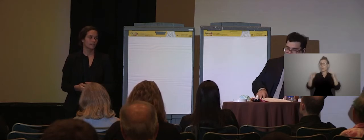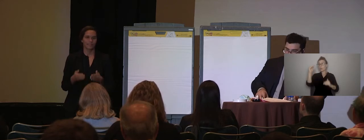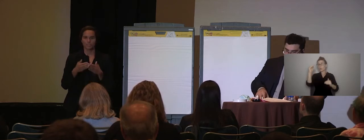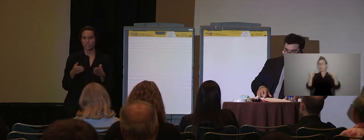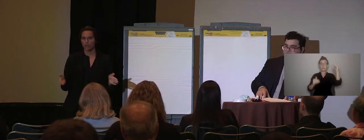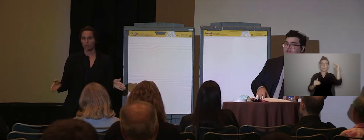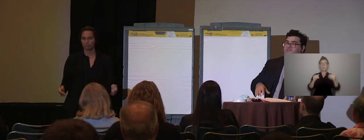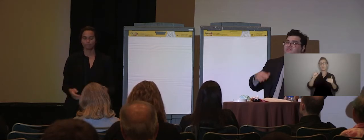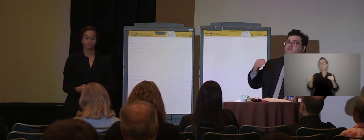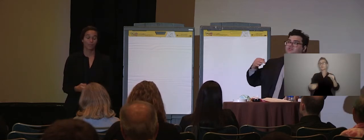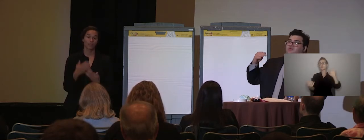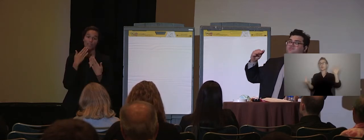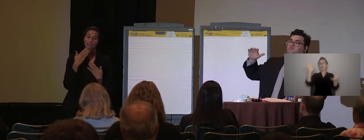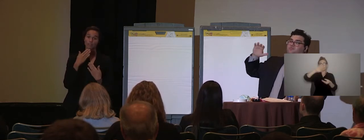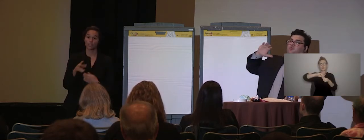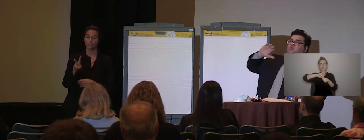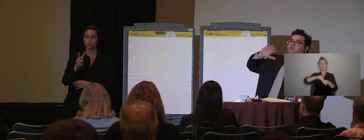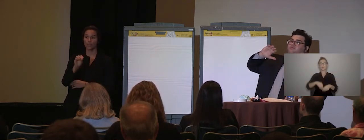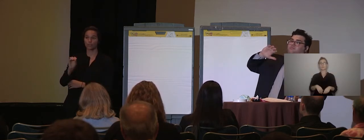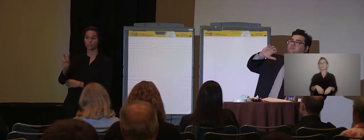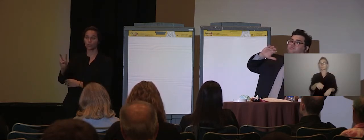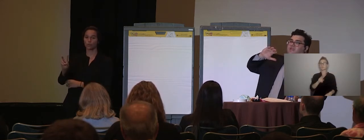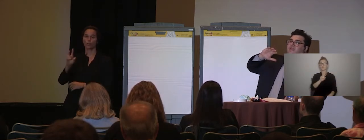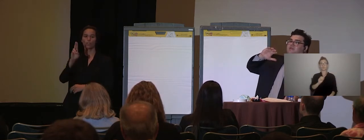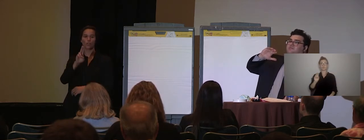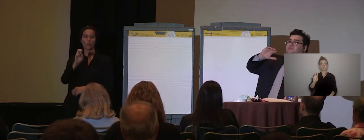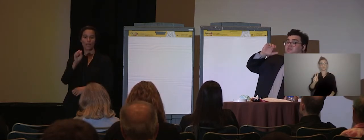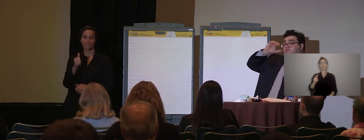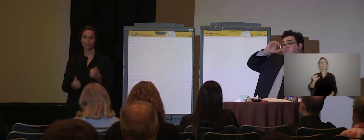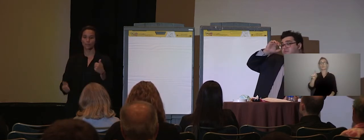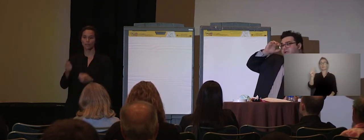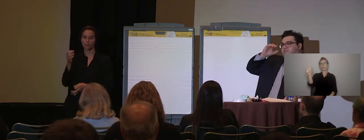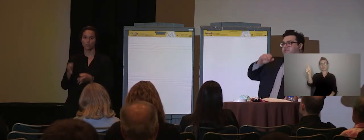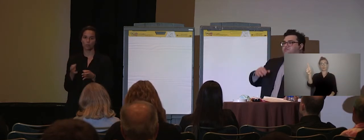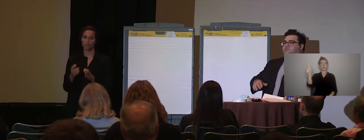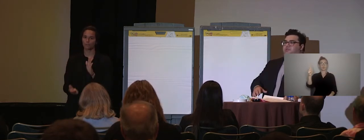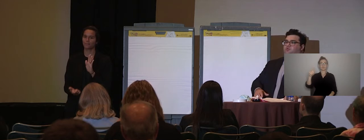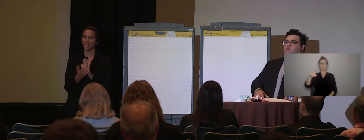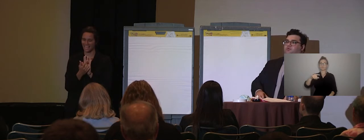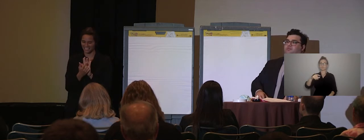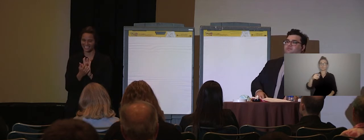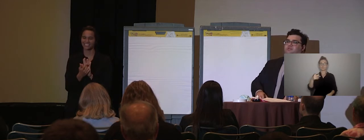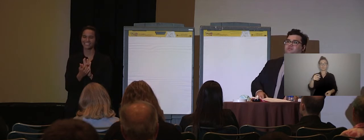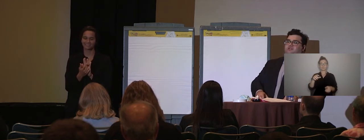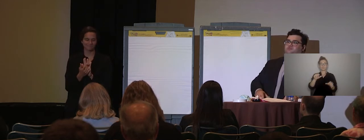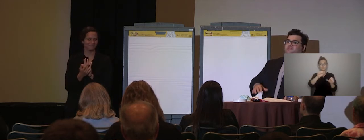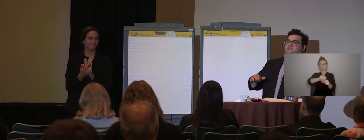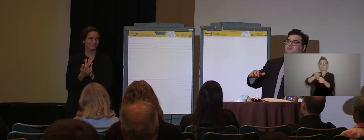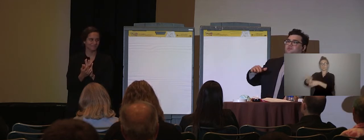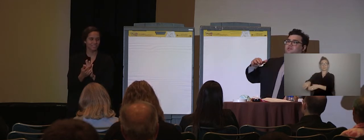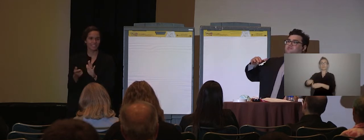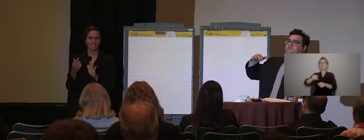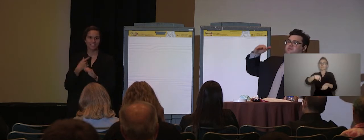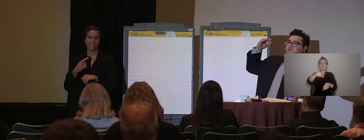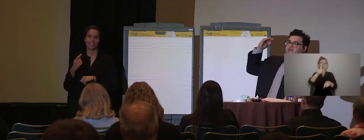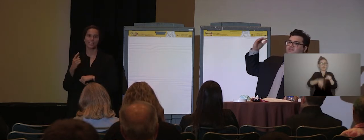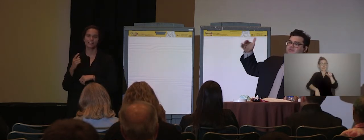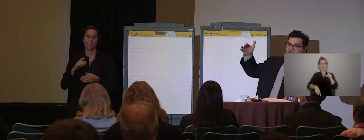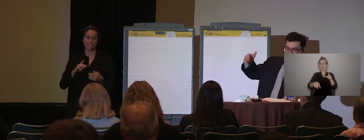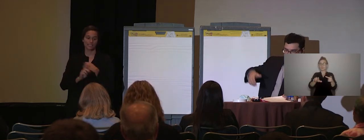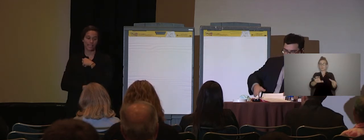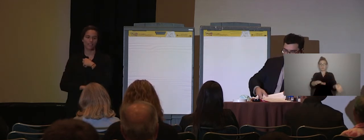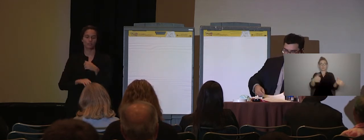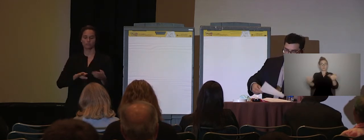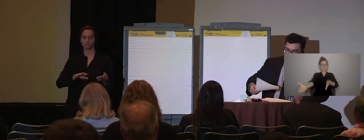Thankfully, in 2002, the U.S. Supreme Court banned the execution of people with intellectual disabilities at